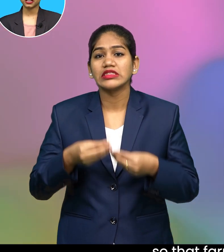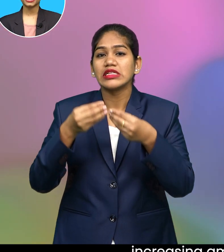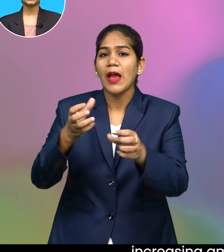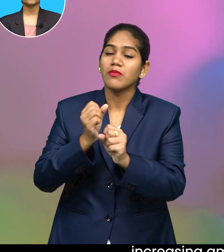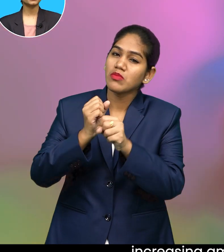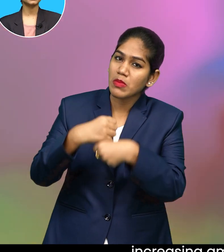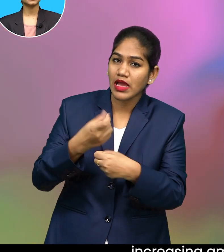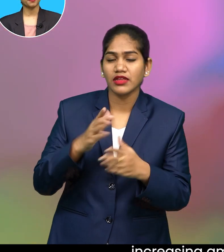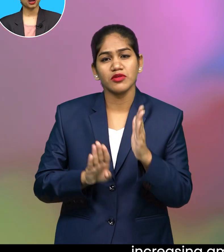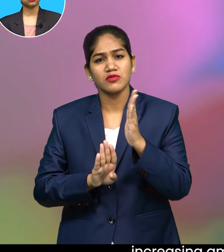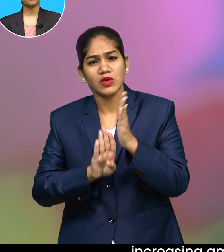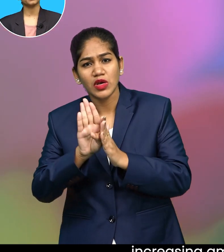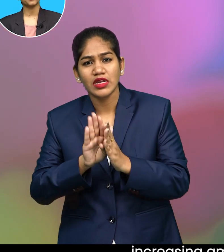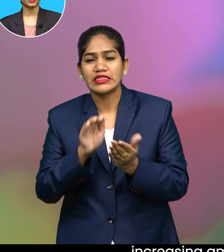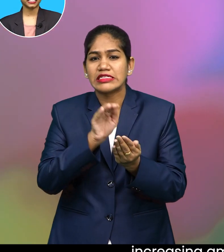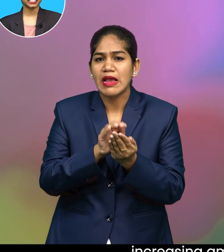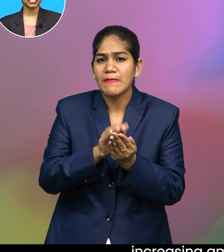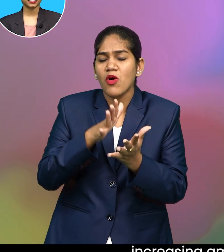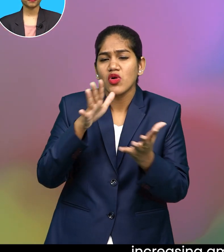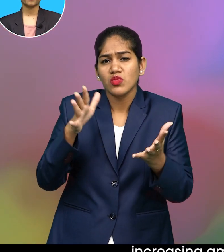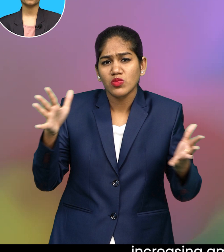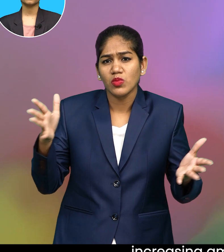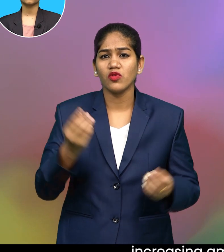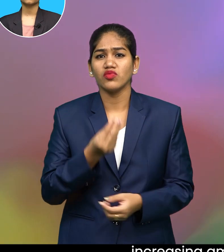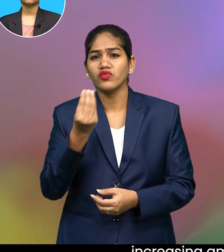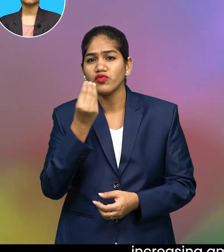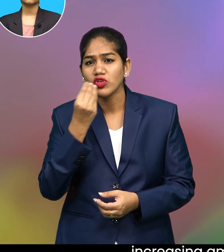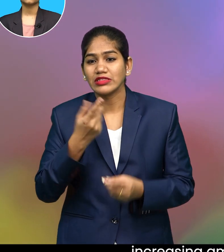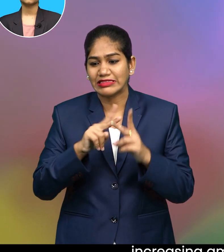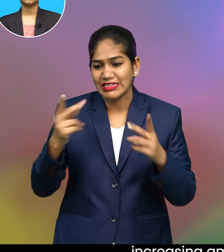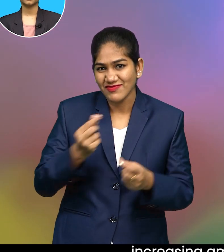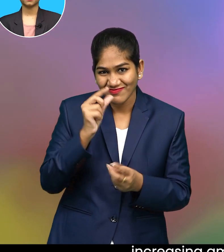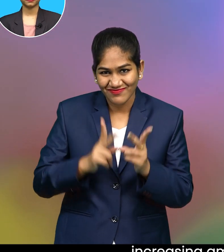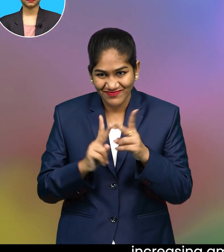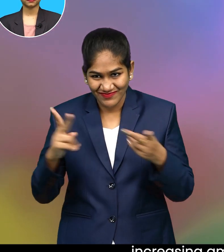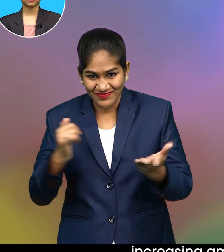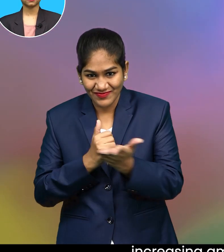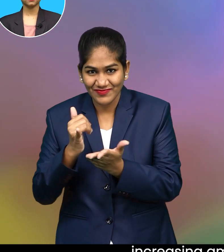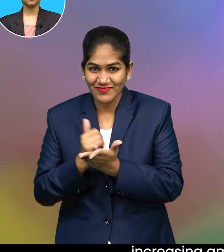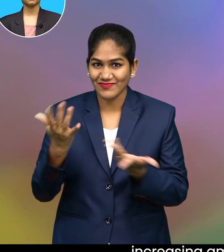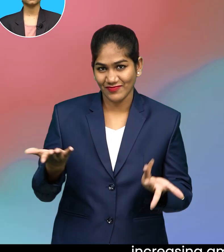produce increasing amounts of food grains.